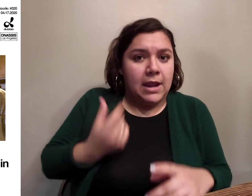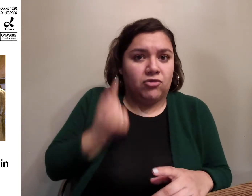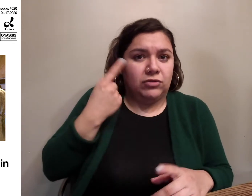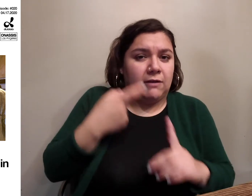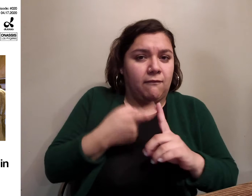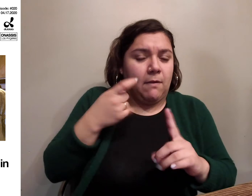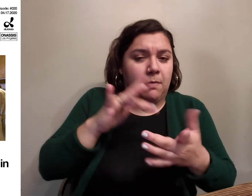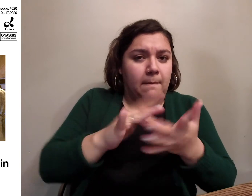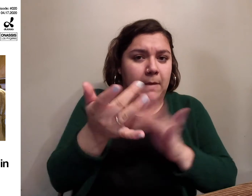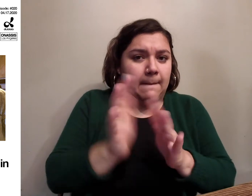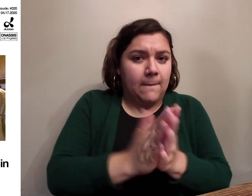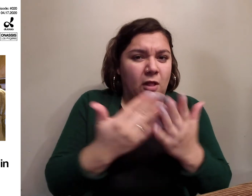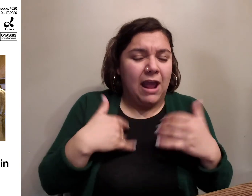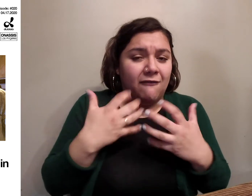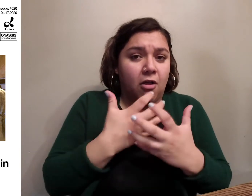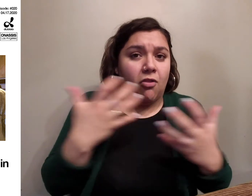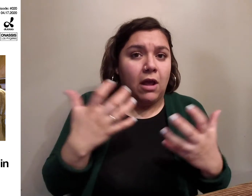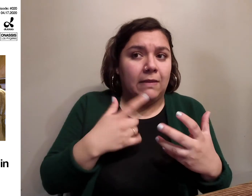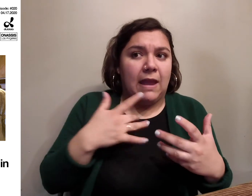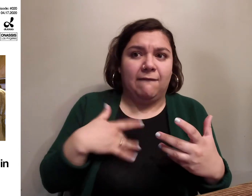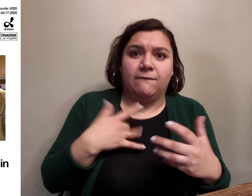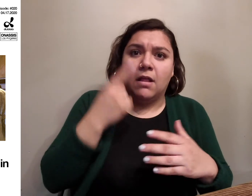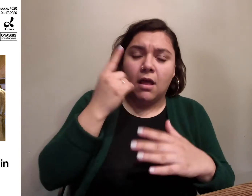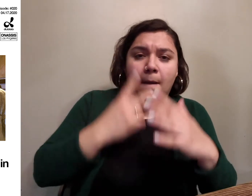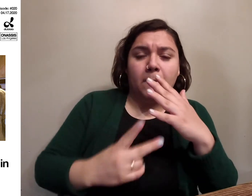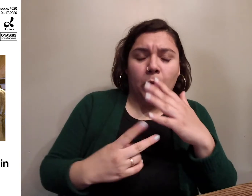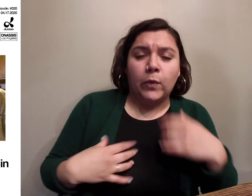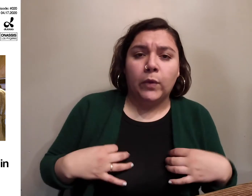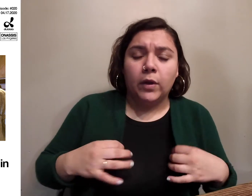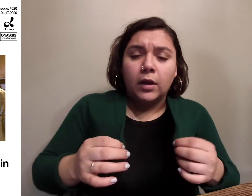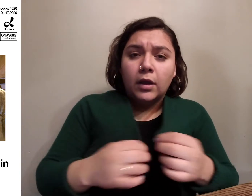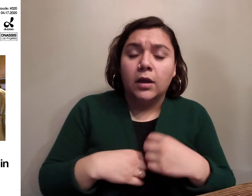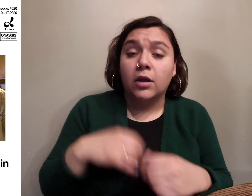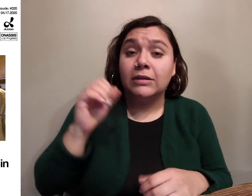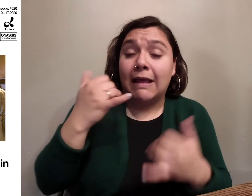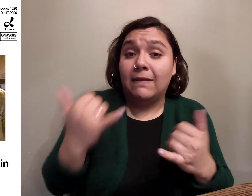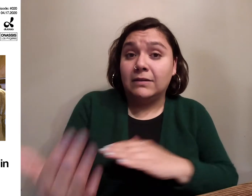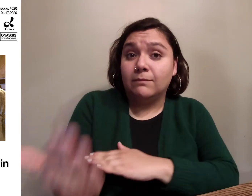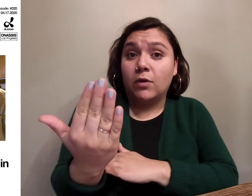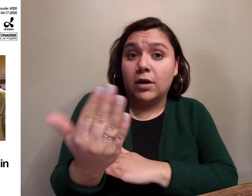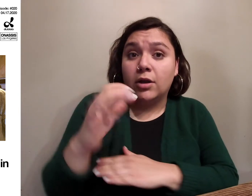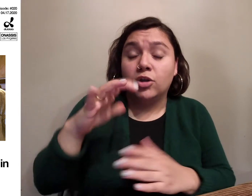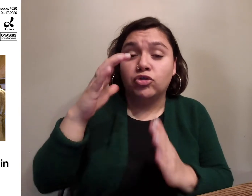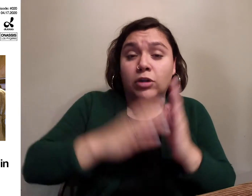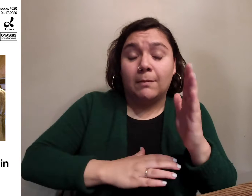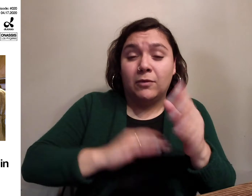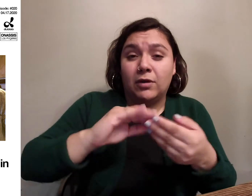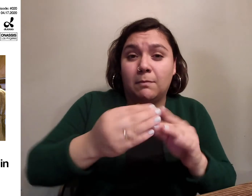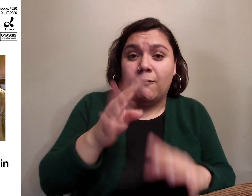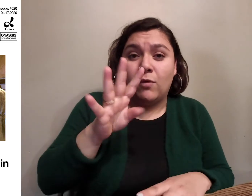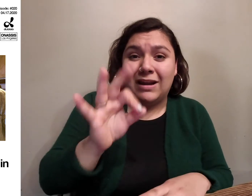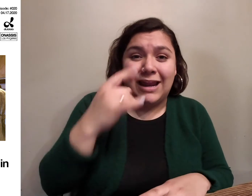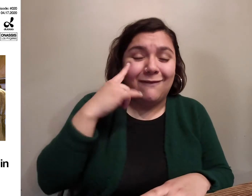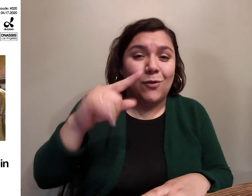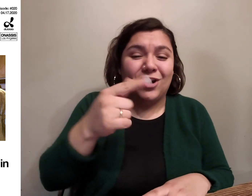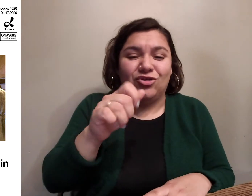that troubles me. So, yeah, this morning was chapter 49 of Genesis because this is now my